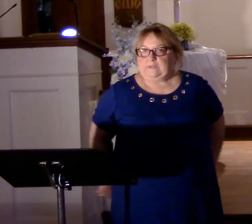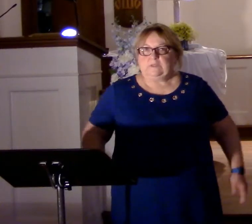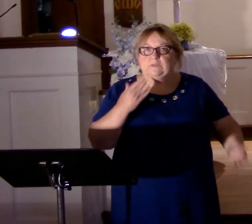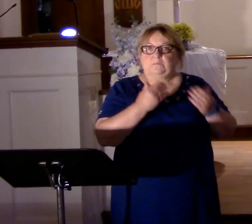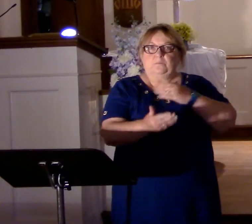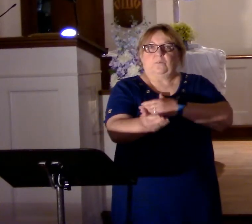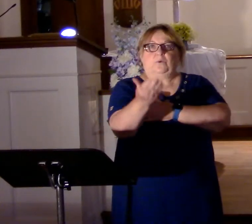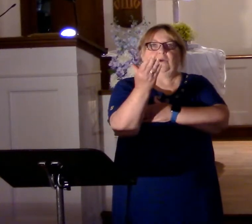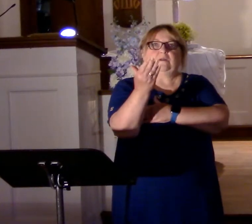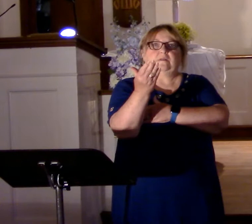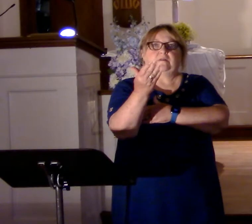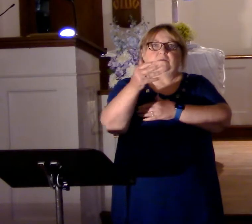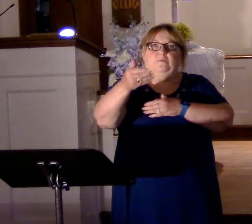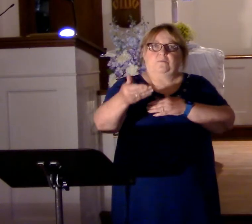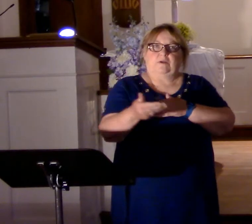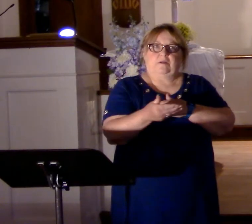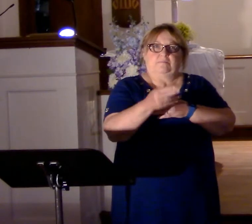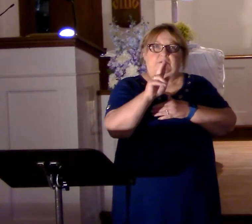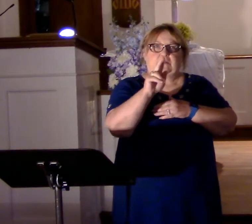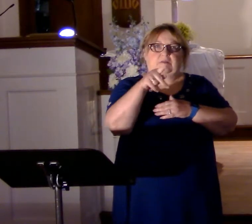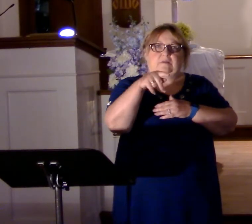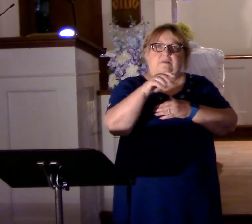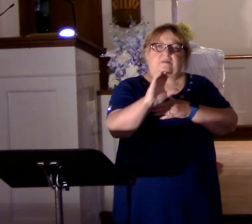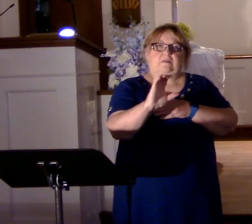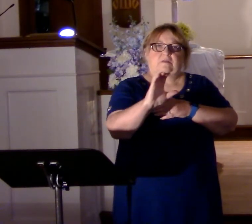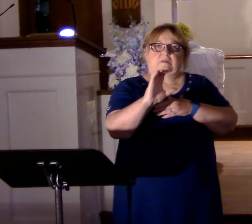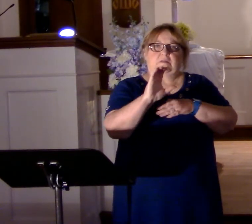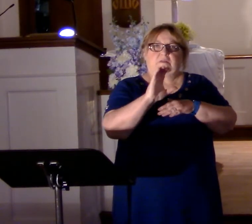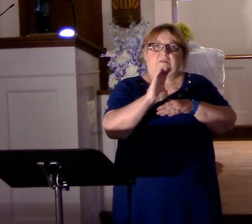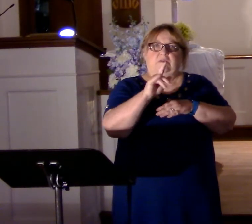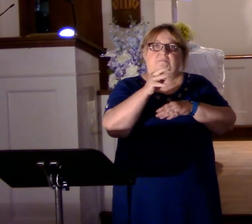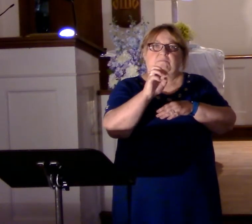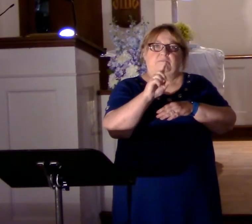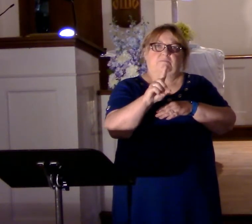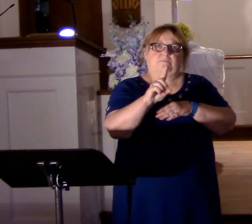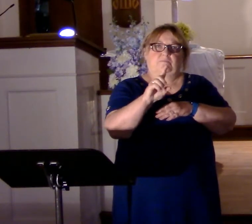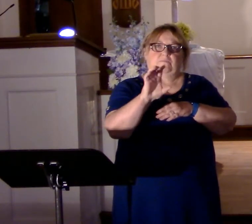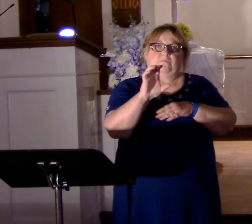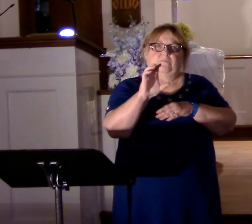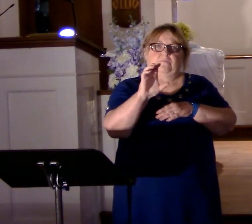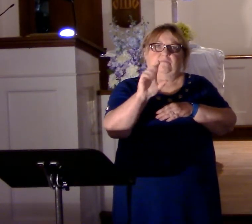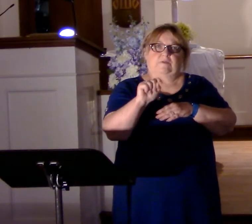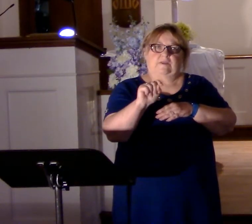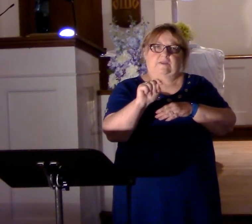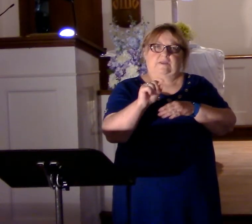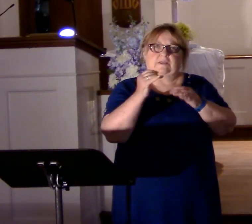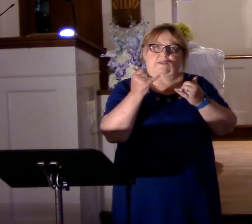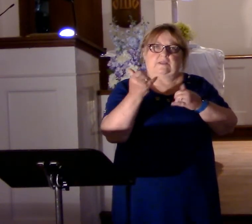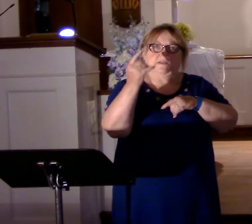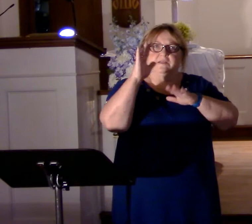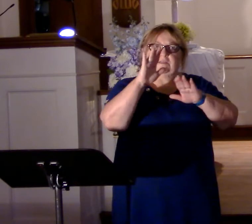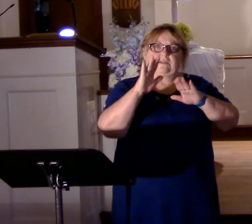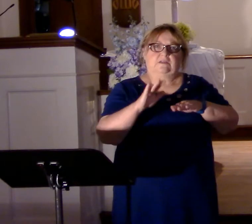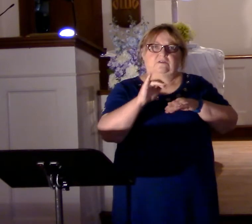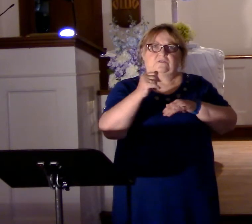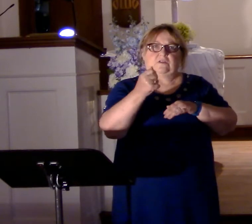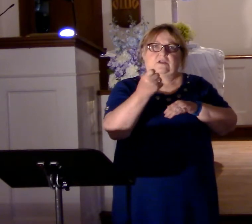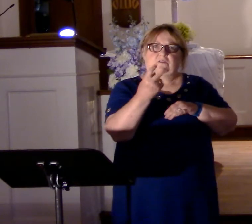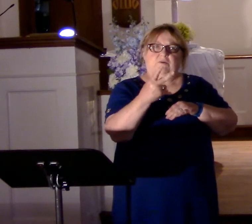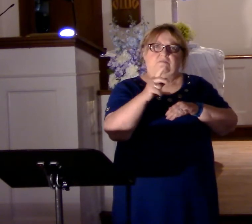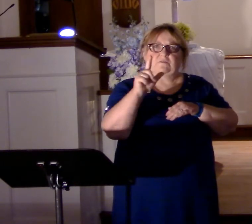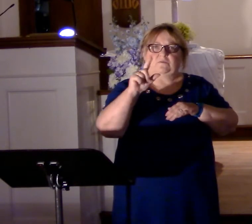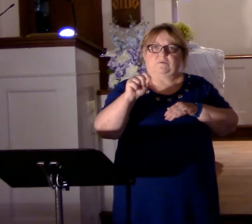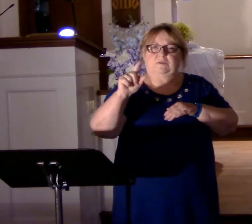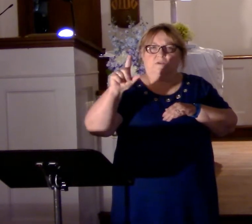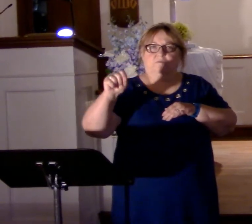Good morning. Welcome to the United Presbyterian Church in Milford, Connecticut. Today is Sunday, July 12, 2020, and it's a beautiful